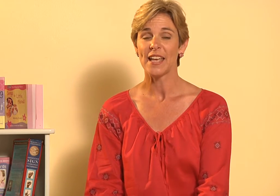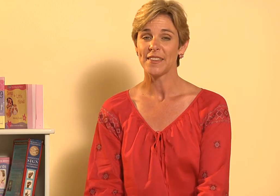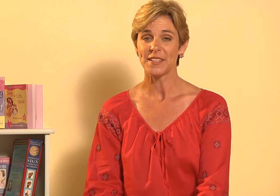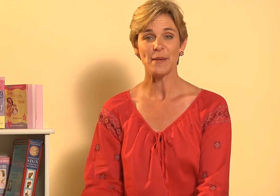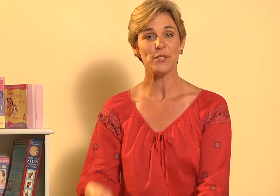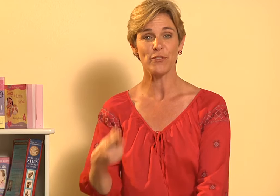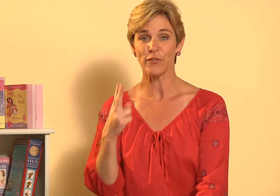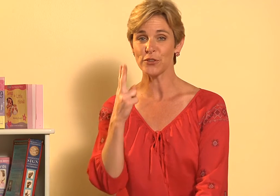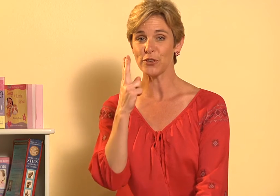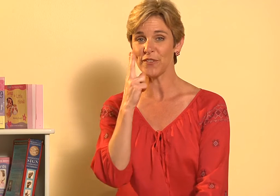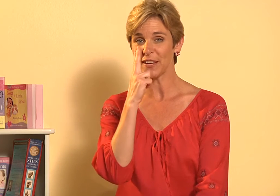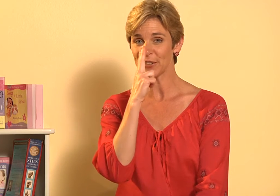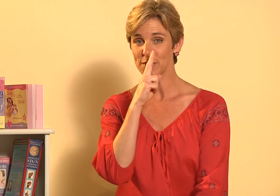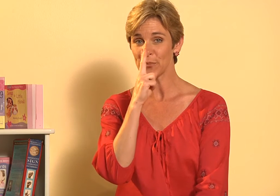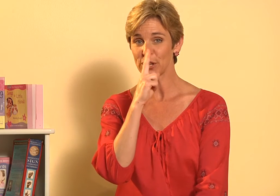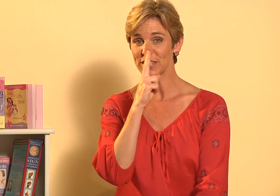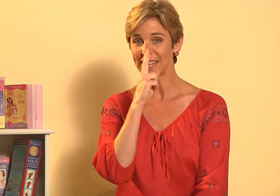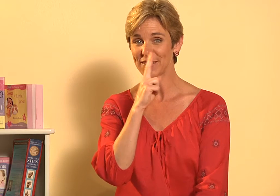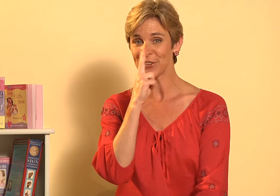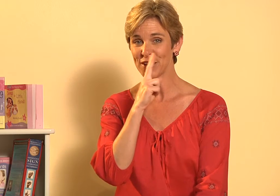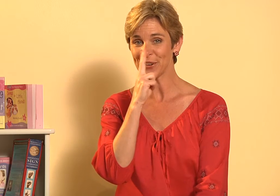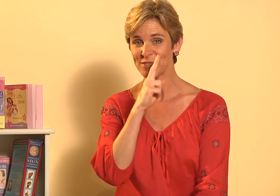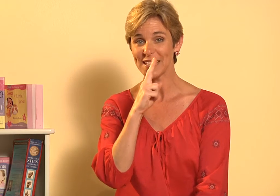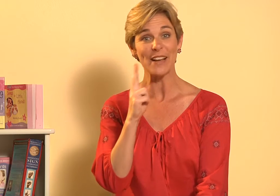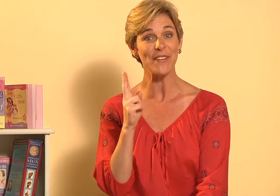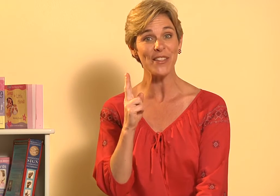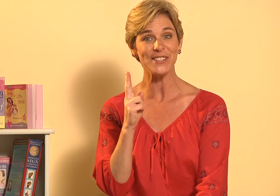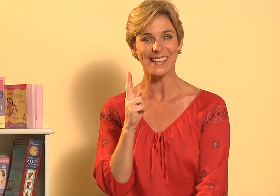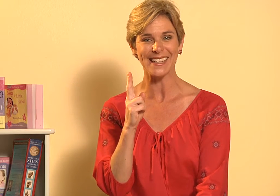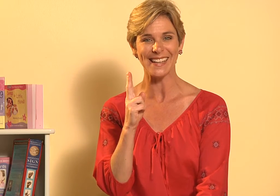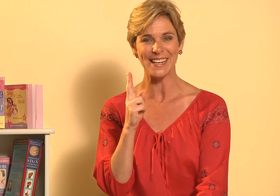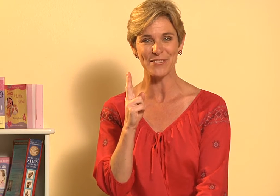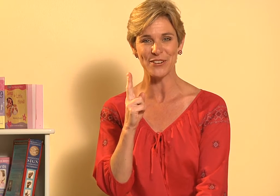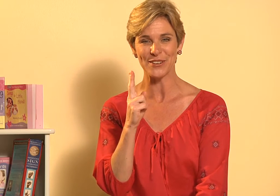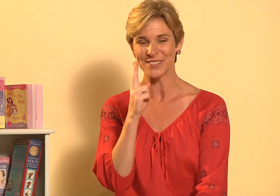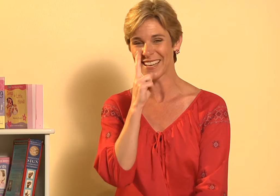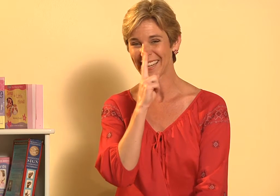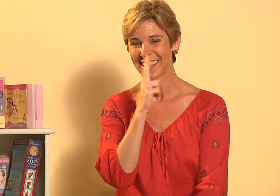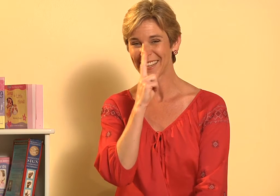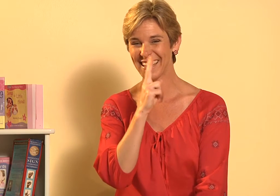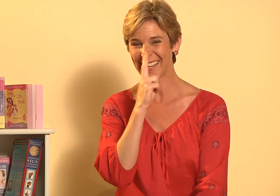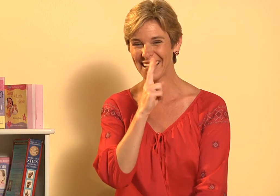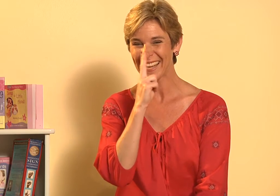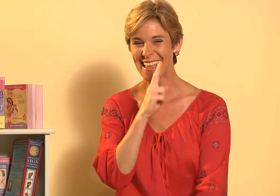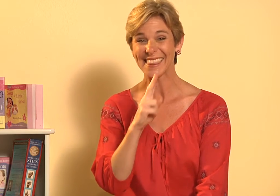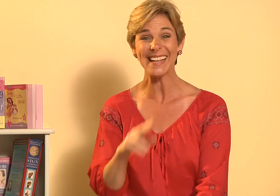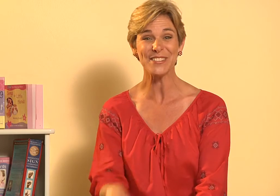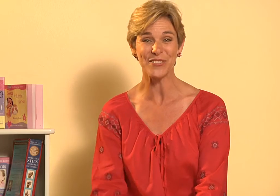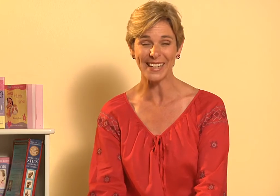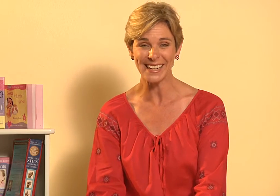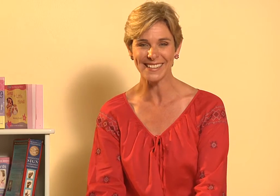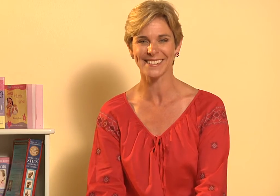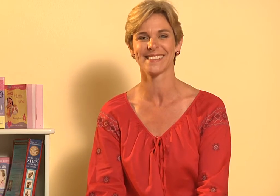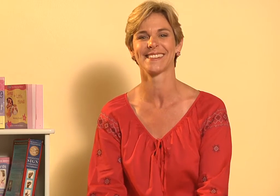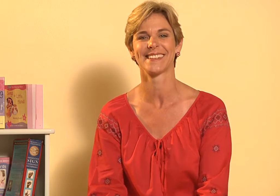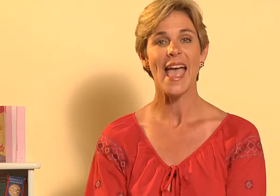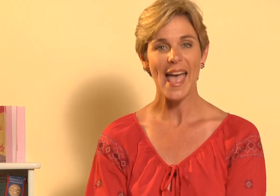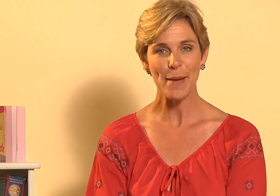The tips of your first 2 fingers brush the end of your nose, like a feather tickling the end of your nose. That's funny.